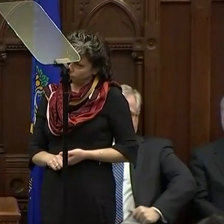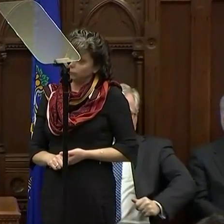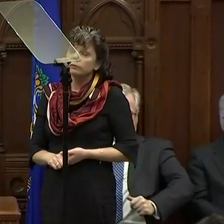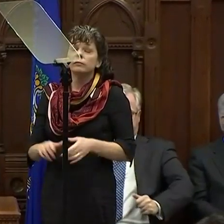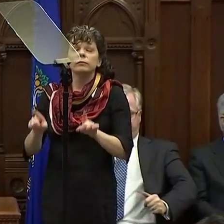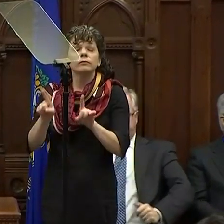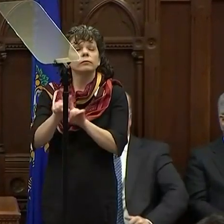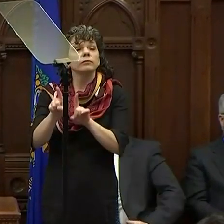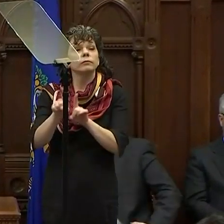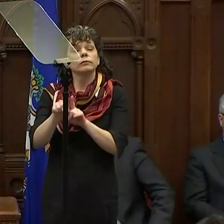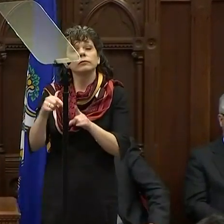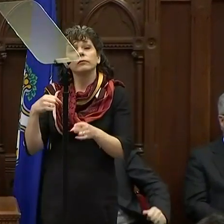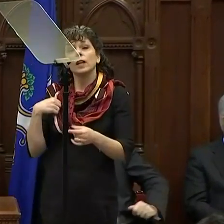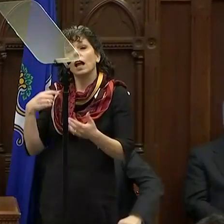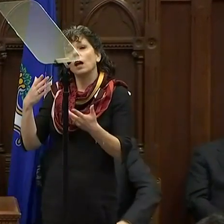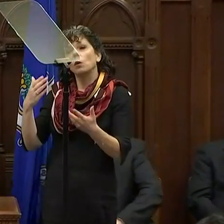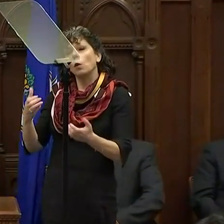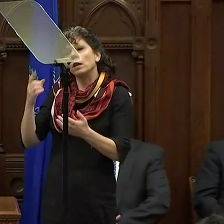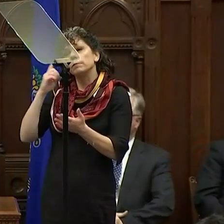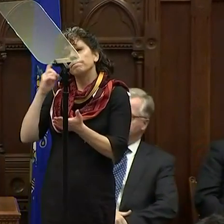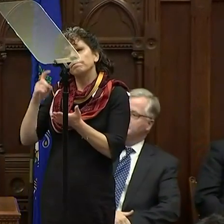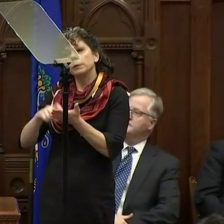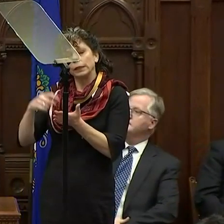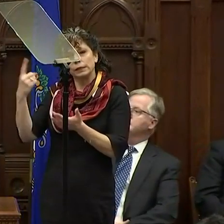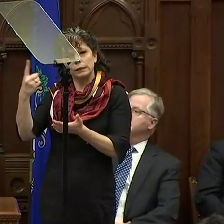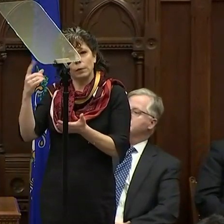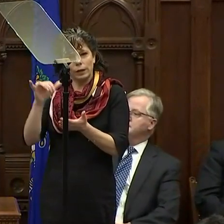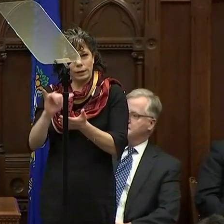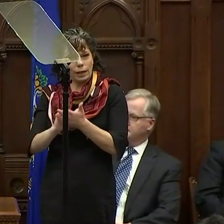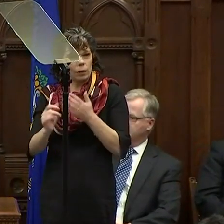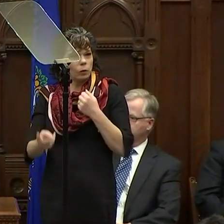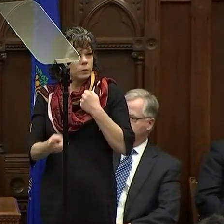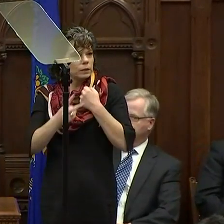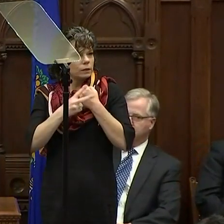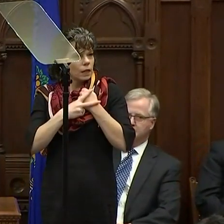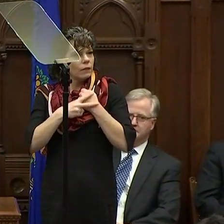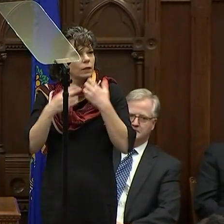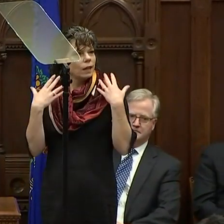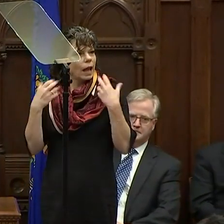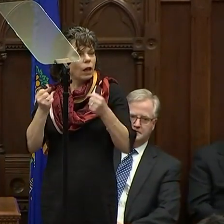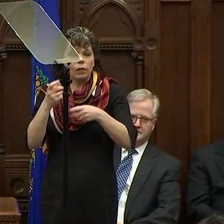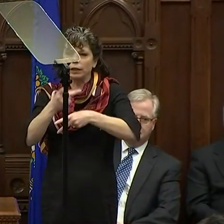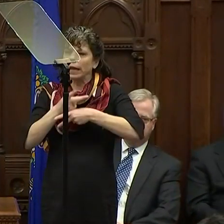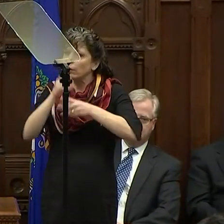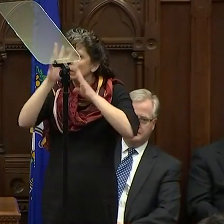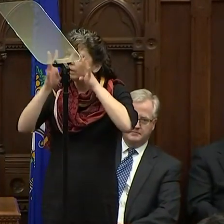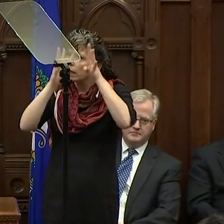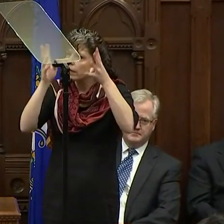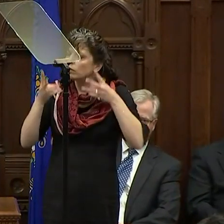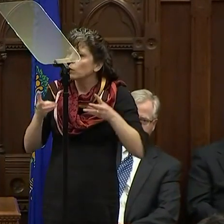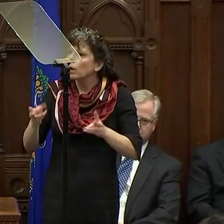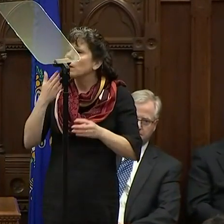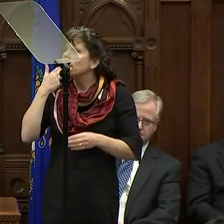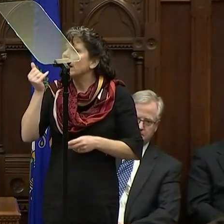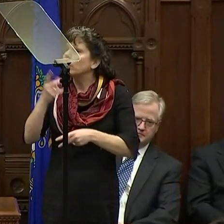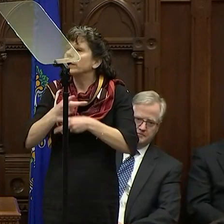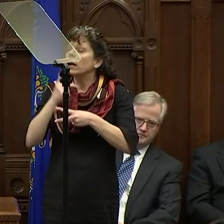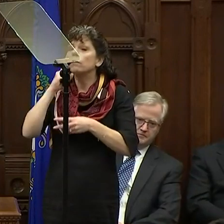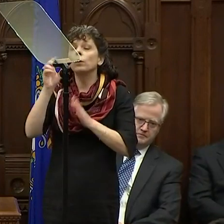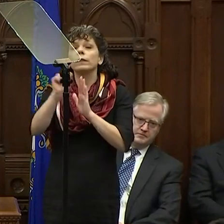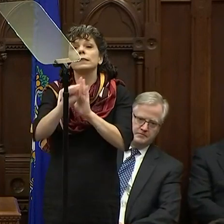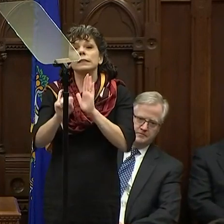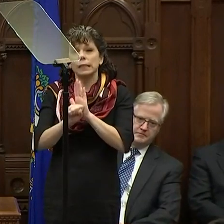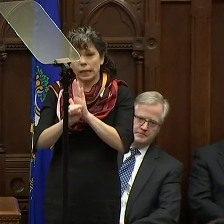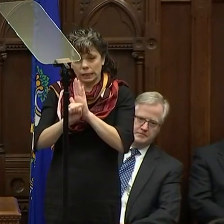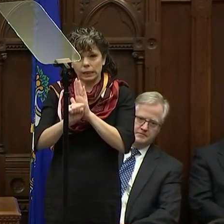I'd also like to give a shout out to somebody who's going to be saving healthcare in innovative ways by getting better care for our state employees at